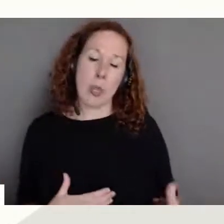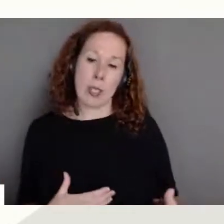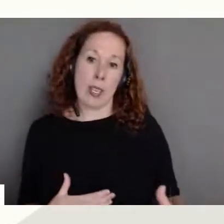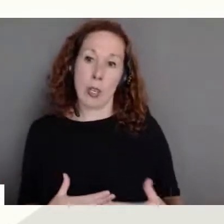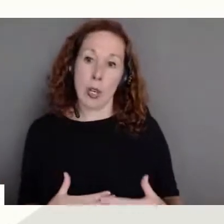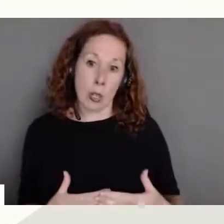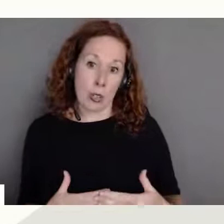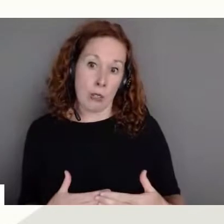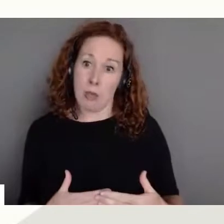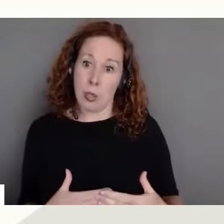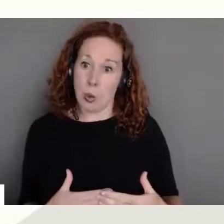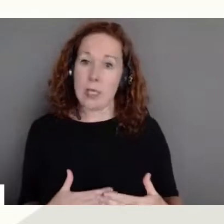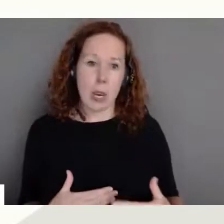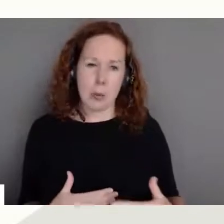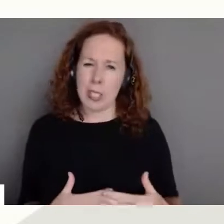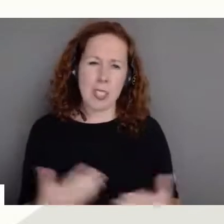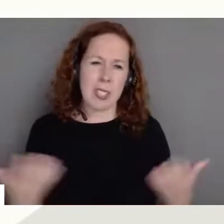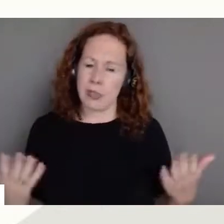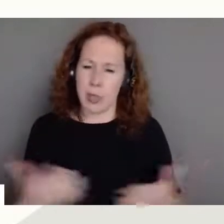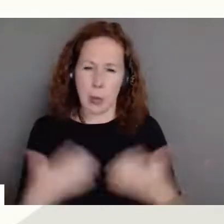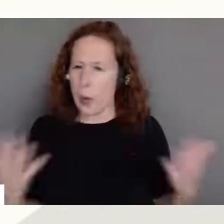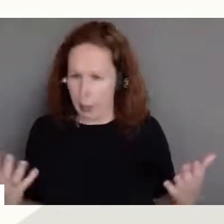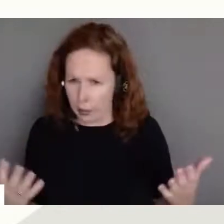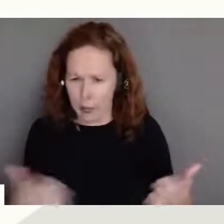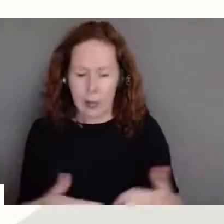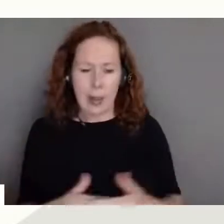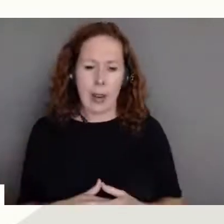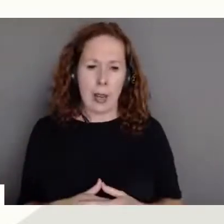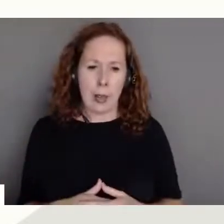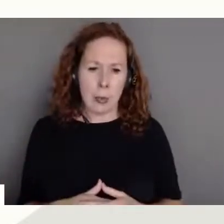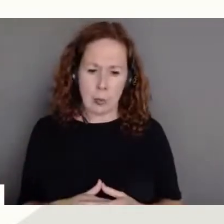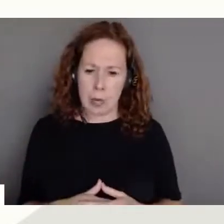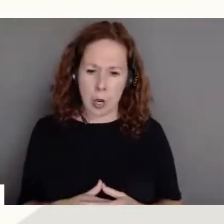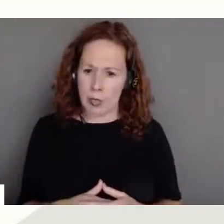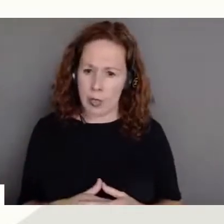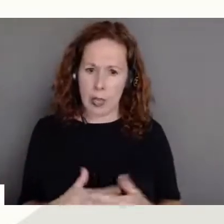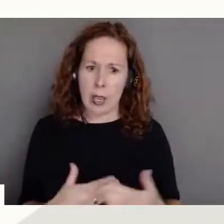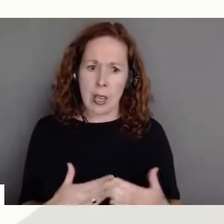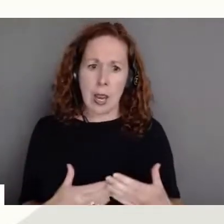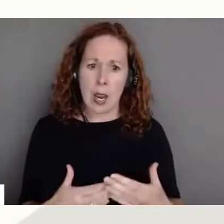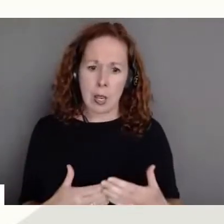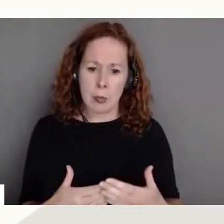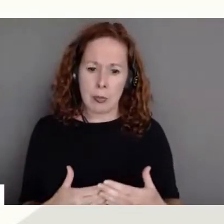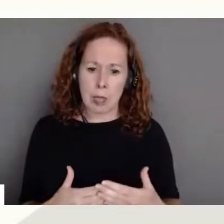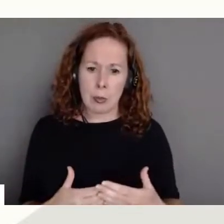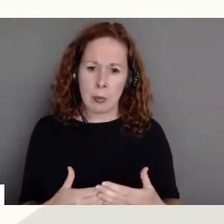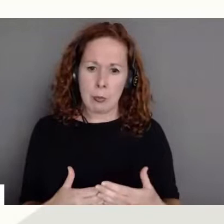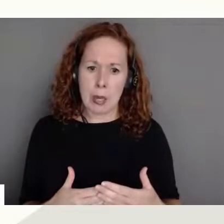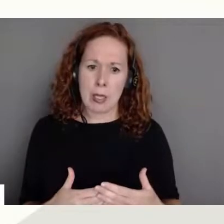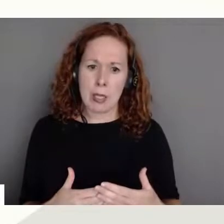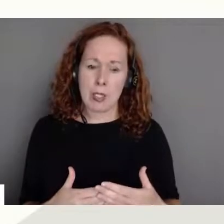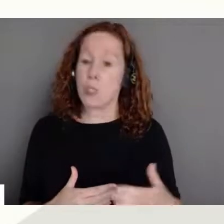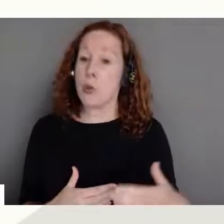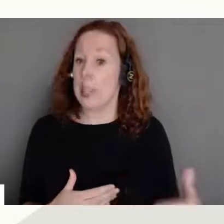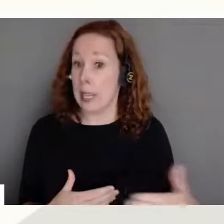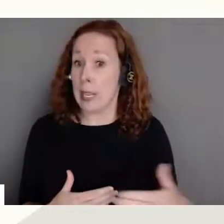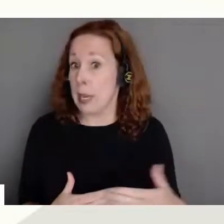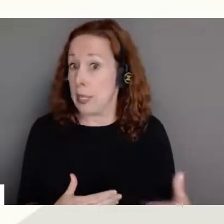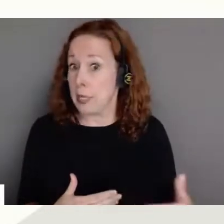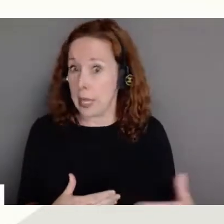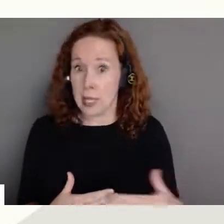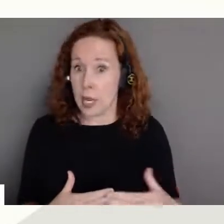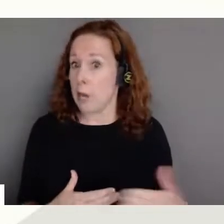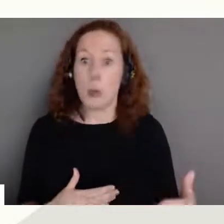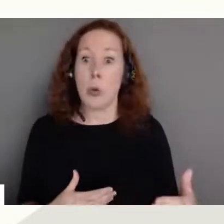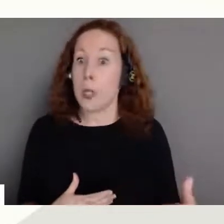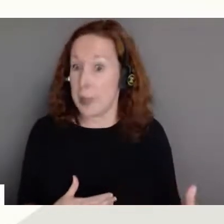just noticing her, at times, like she does very well Yeah. with being hard of hearing, but struggling a